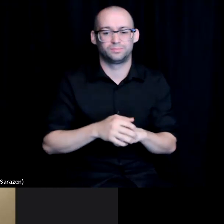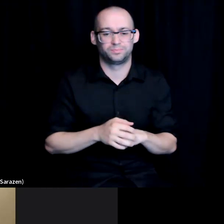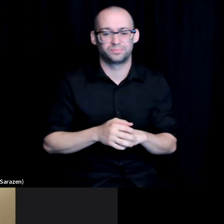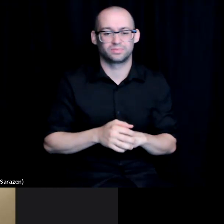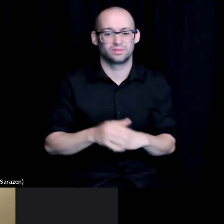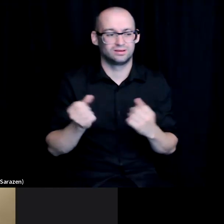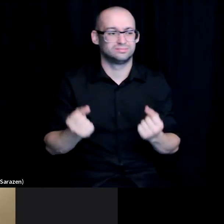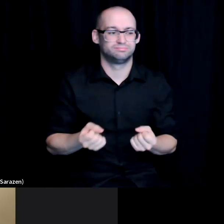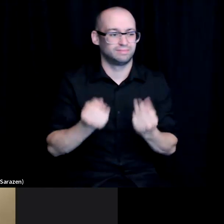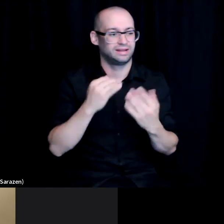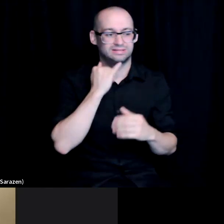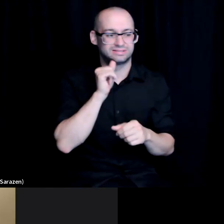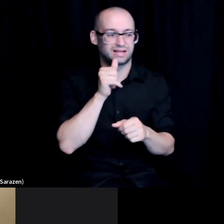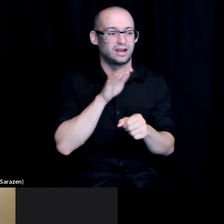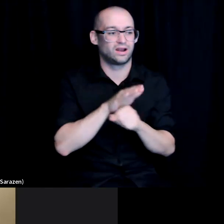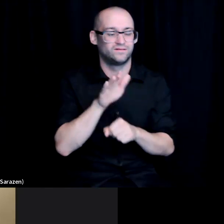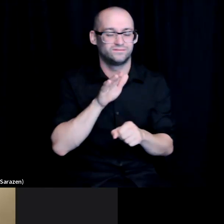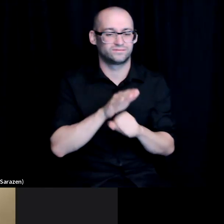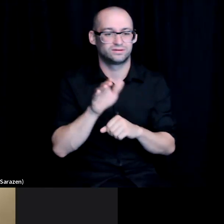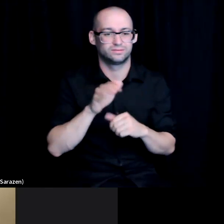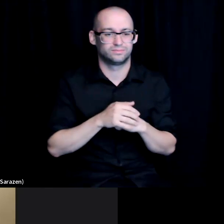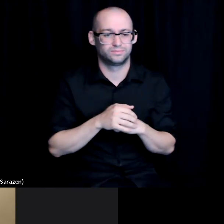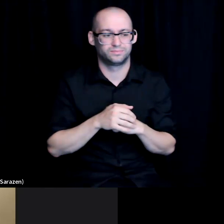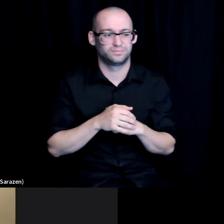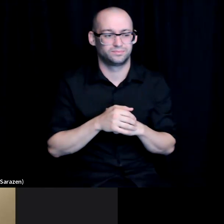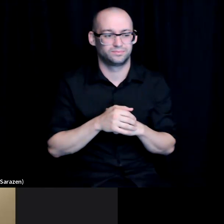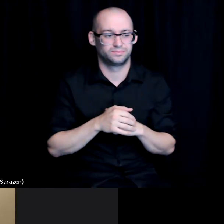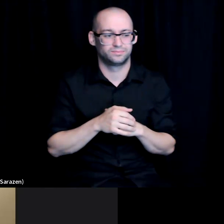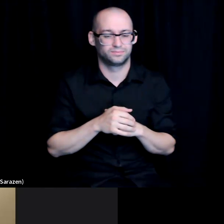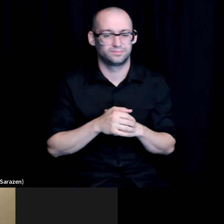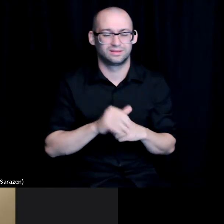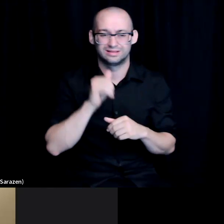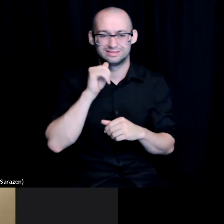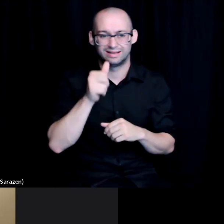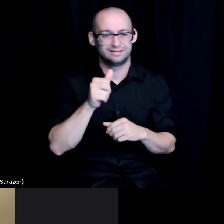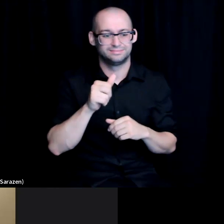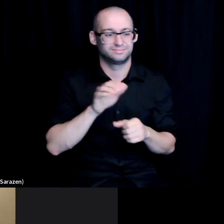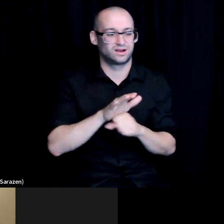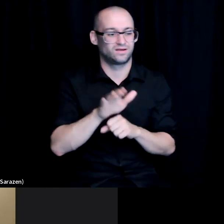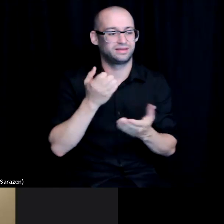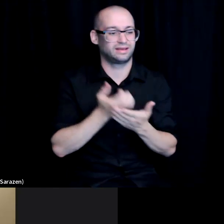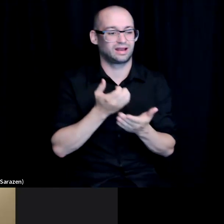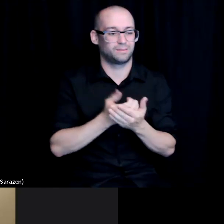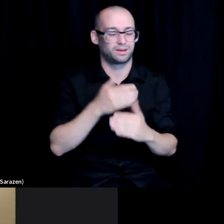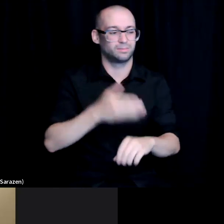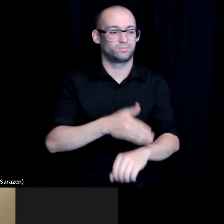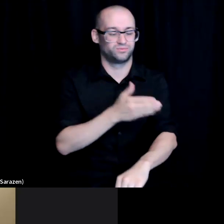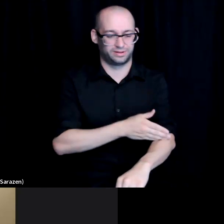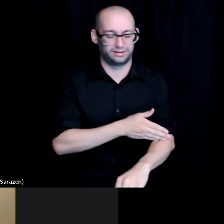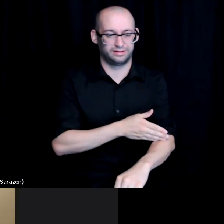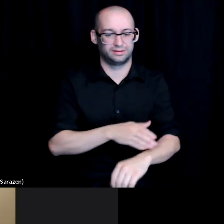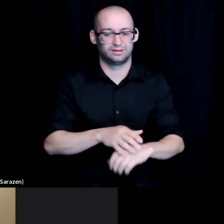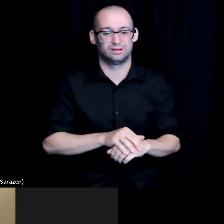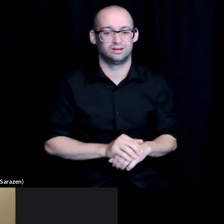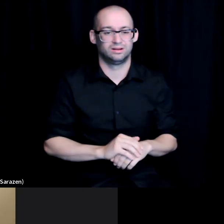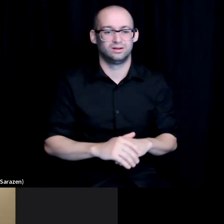lacking. And not only does it bring economic improvement for all of the community, because anything we do, we're purchasing from